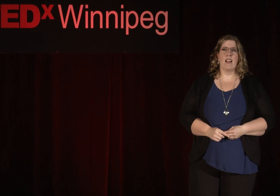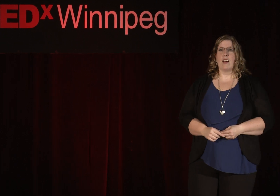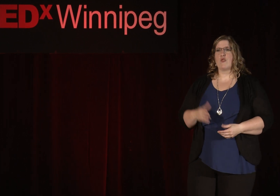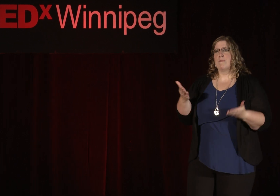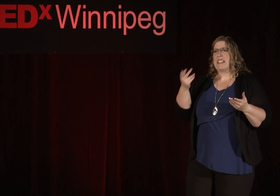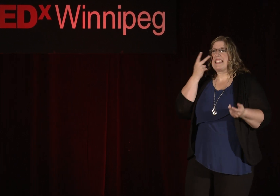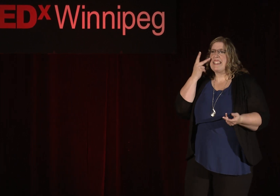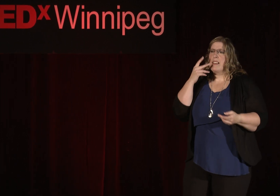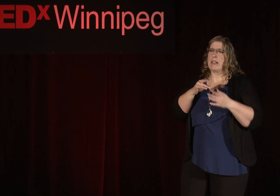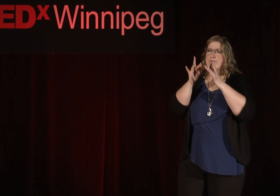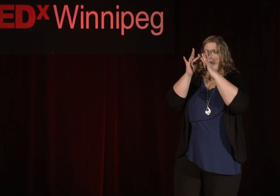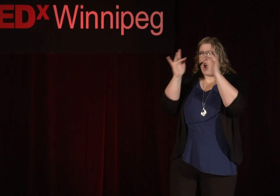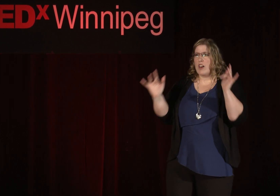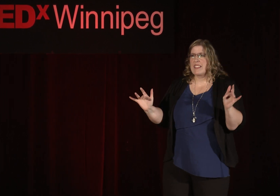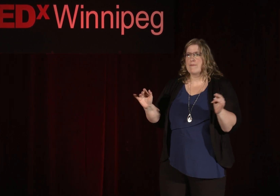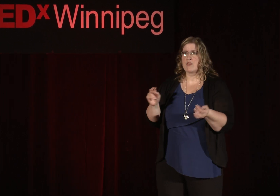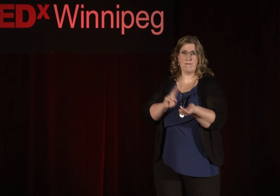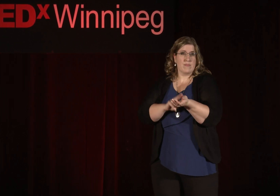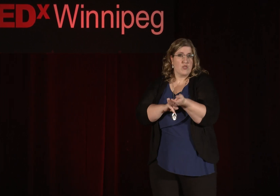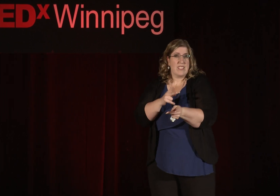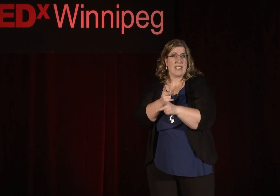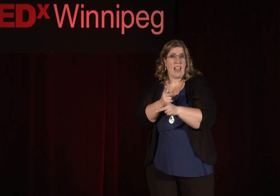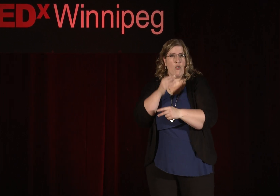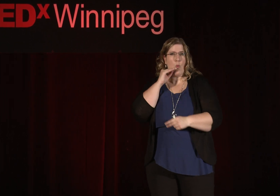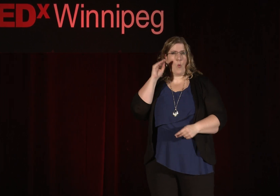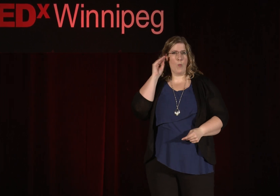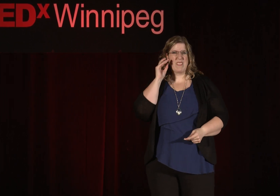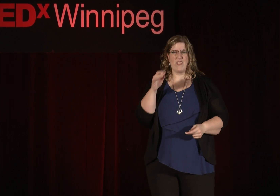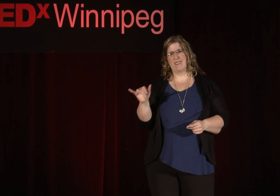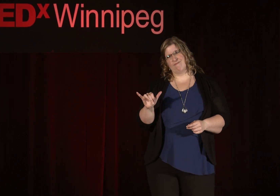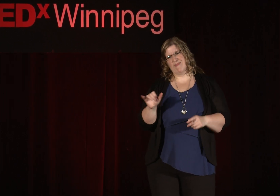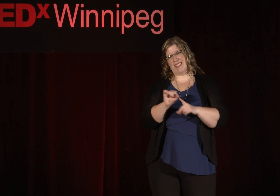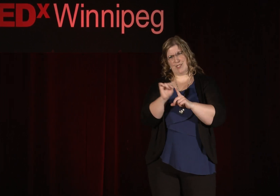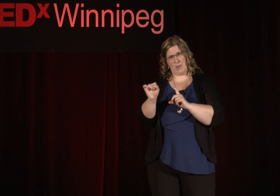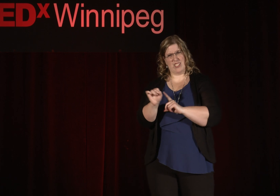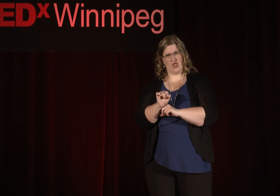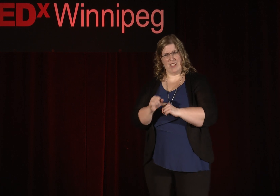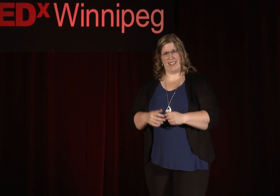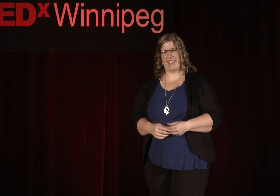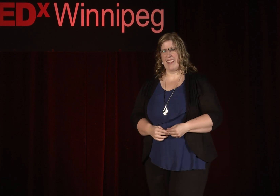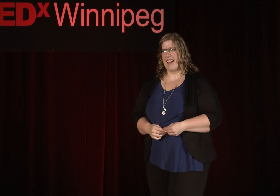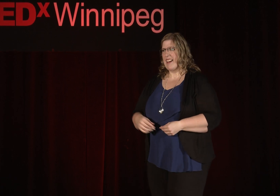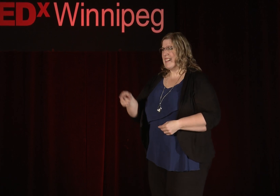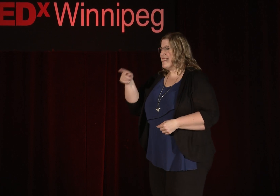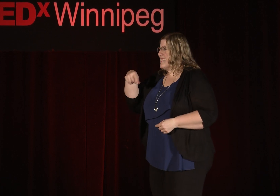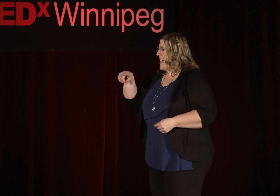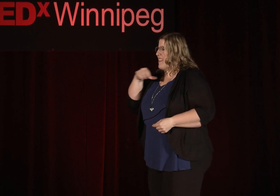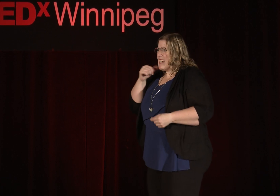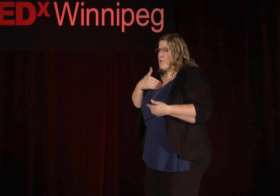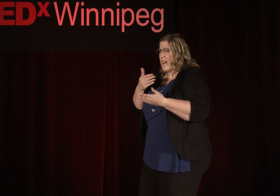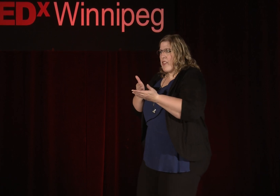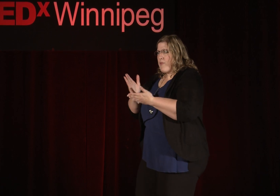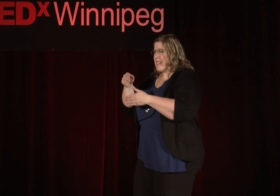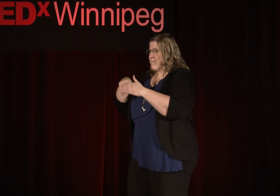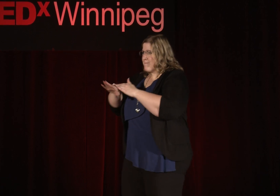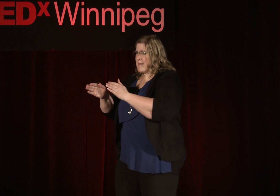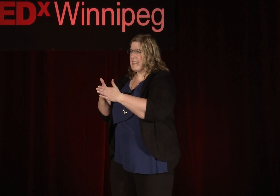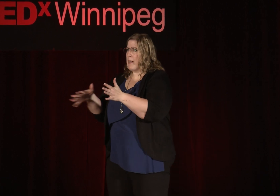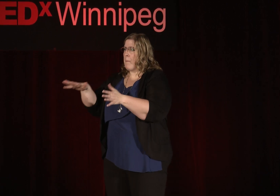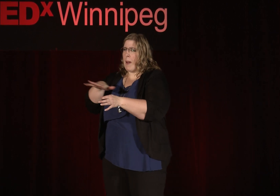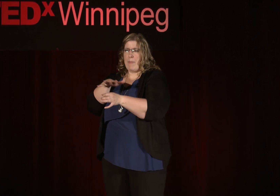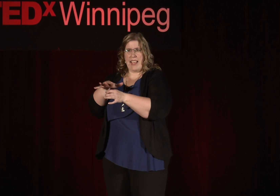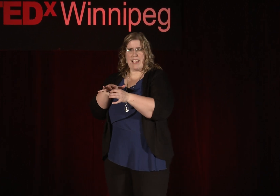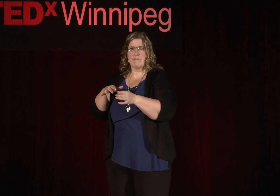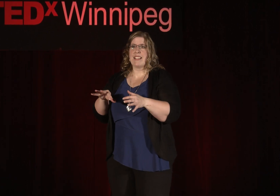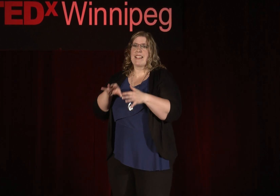You might have seen them as visitors to hospitals or nursing homes or similar kinds of situations. They do not have any access rights